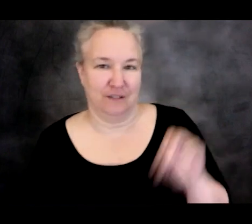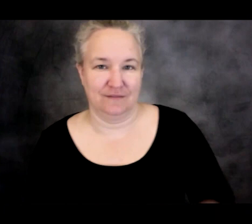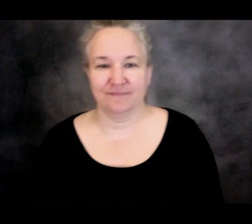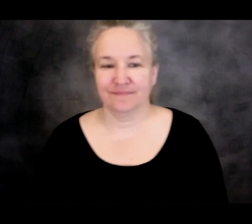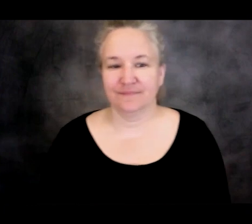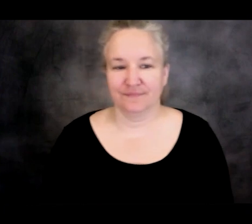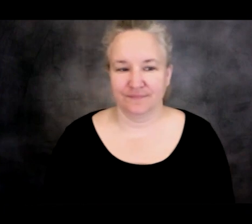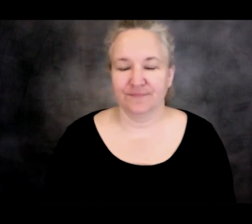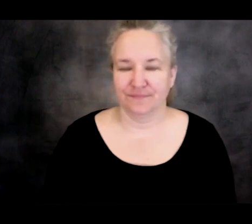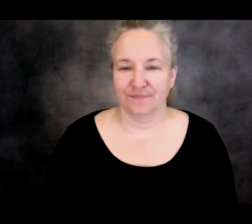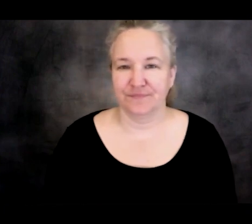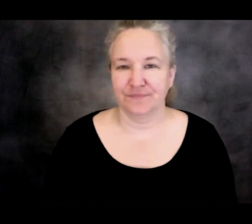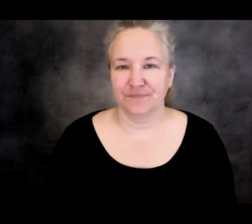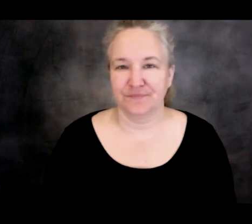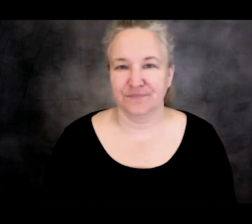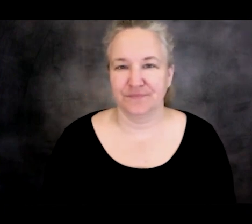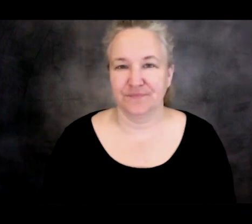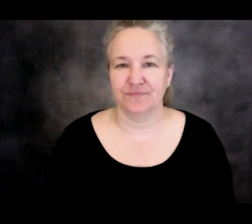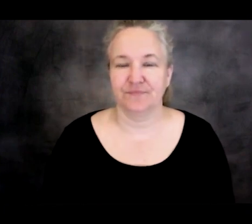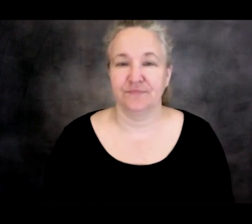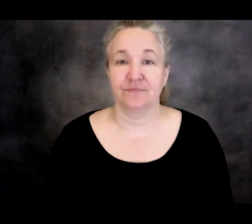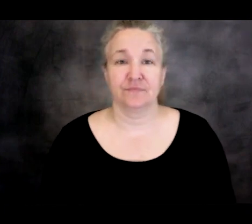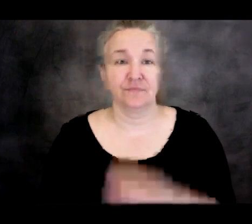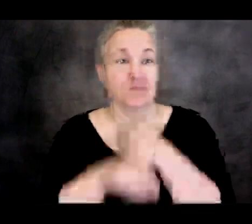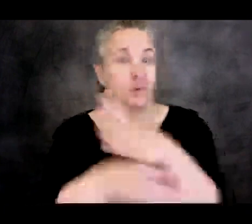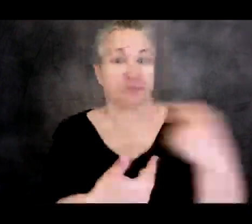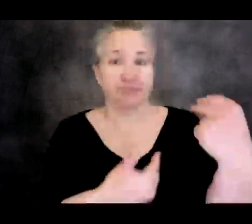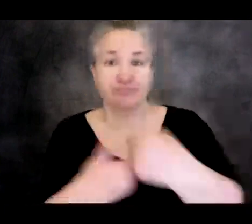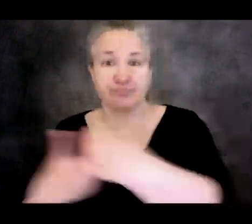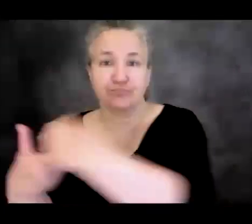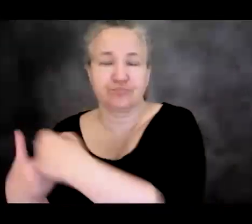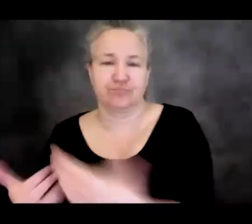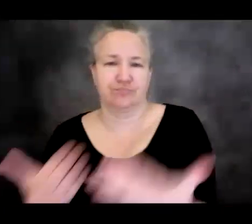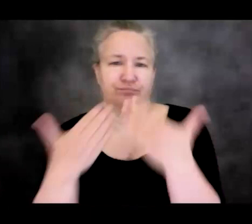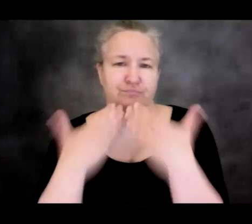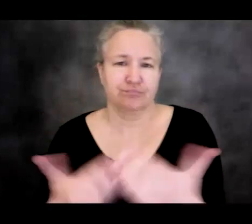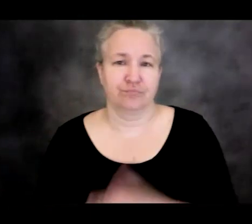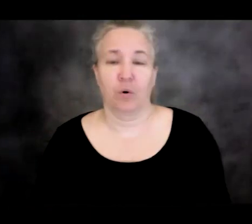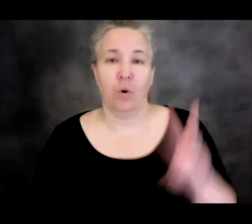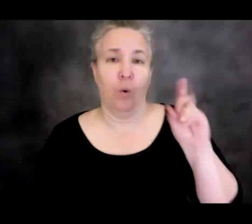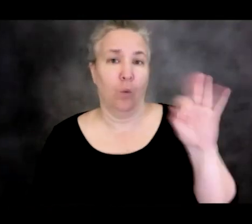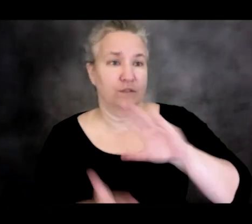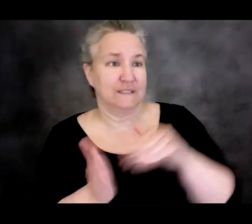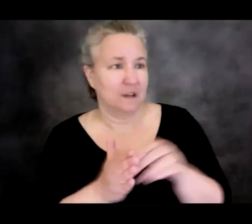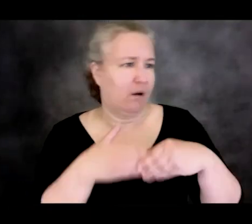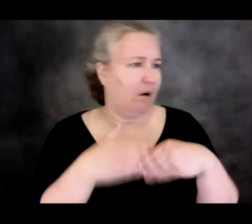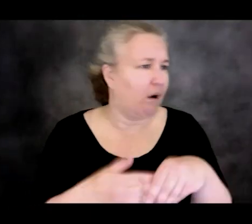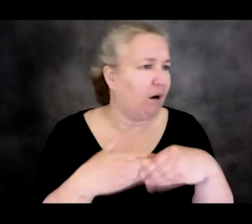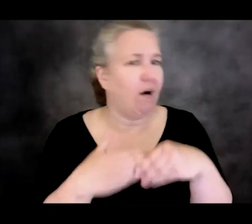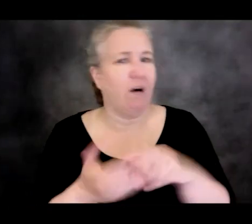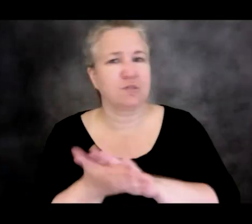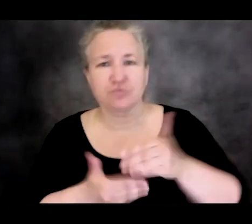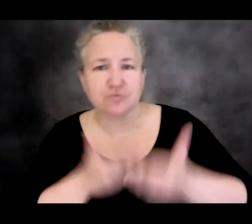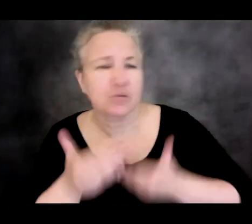And thank you all for joining me remotely. I'm really grateful to the Wolf Center for its flexibility and grace and providing